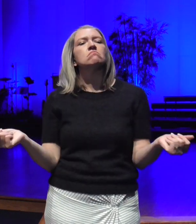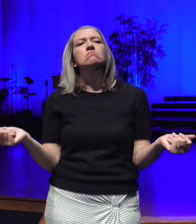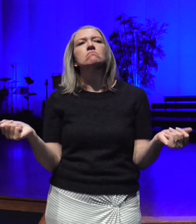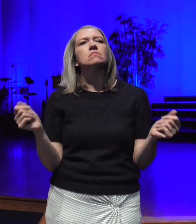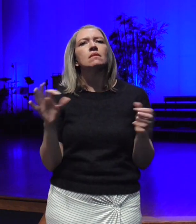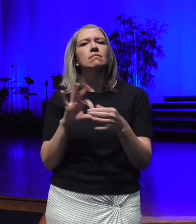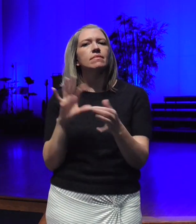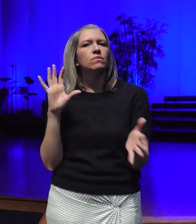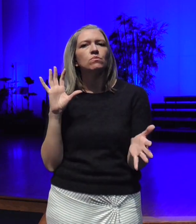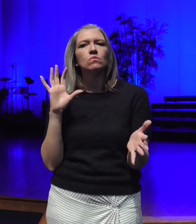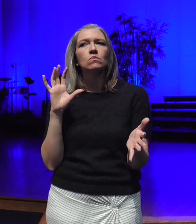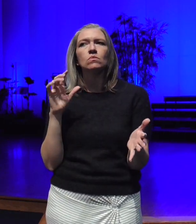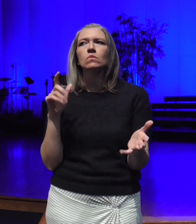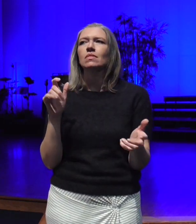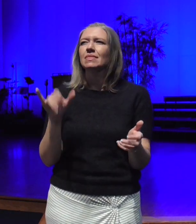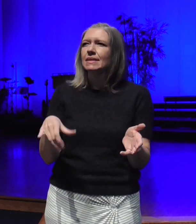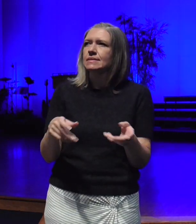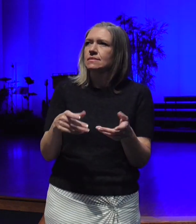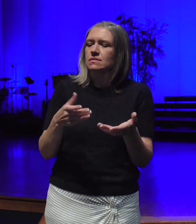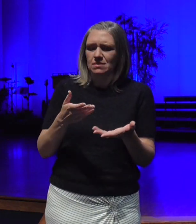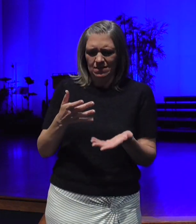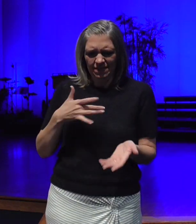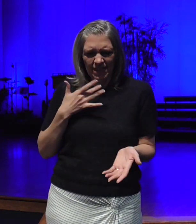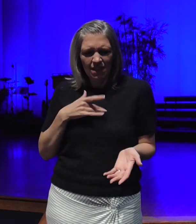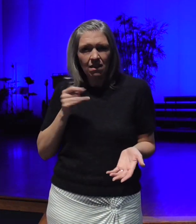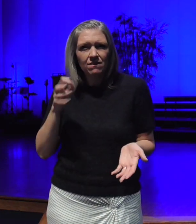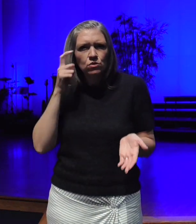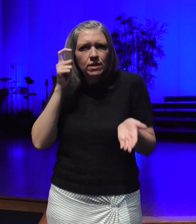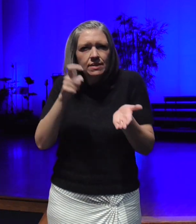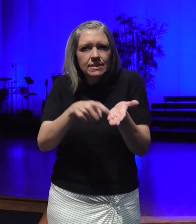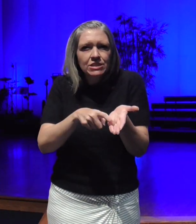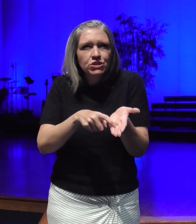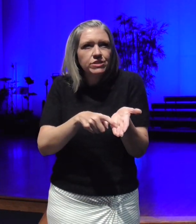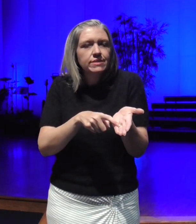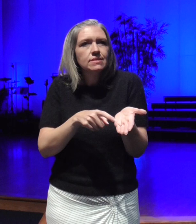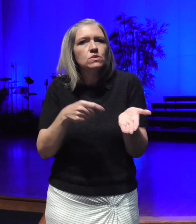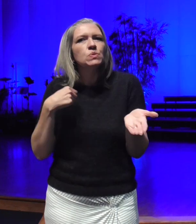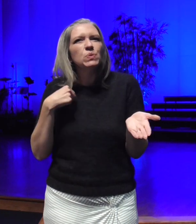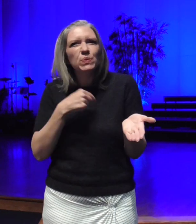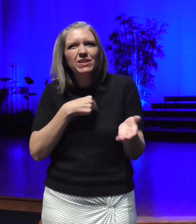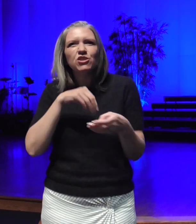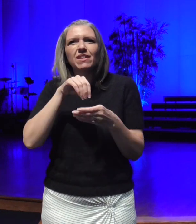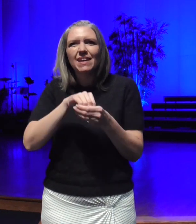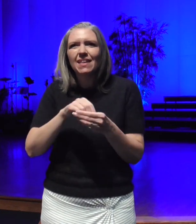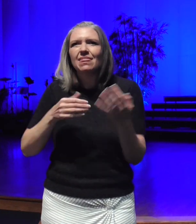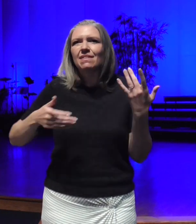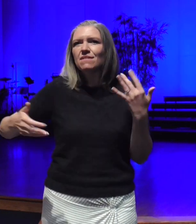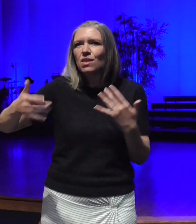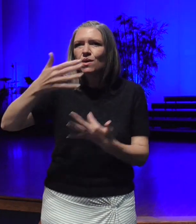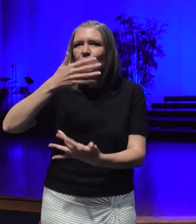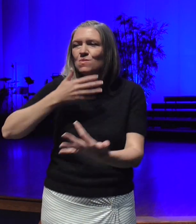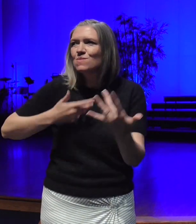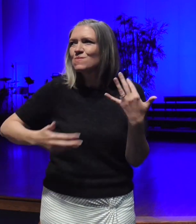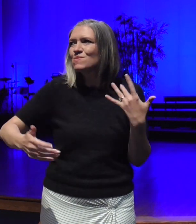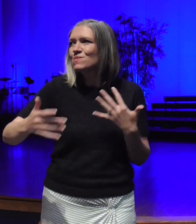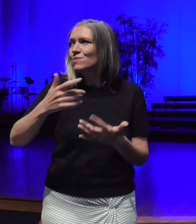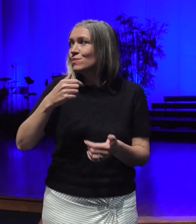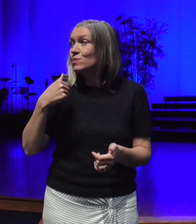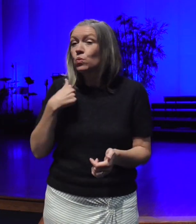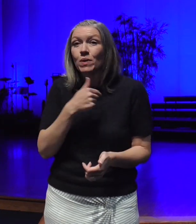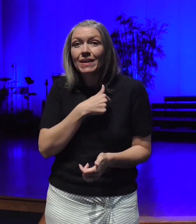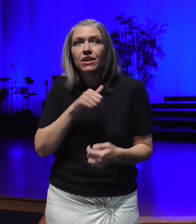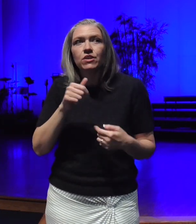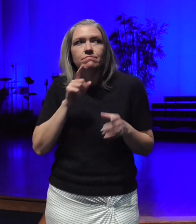this place of recognition that we are in the flow. We are